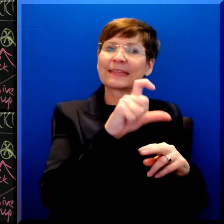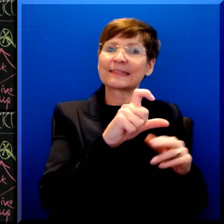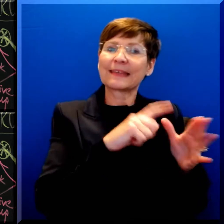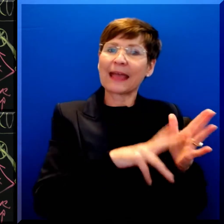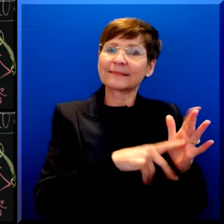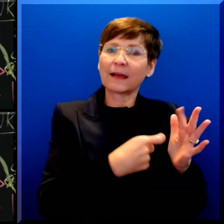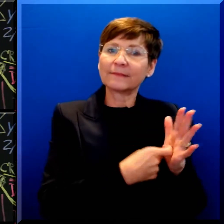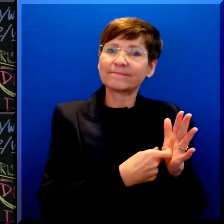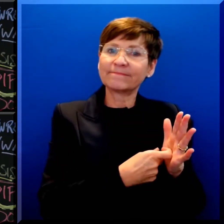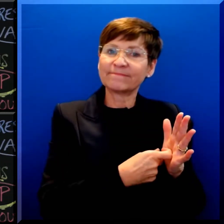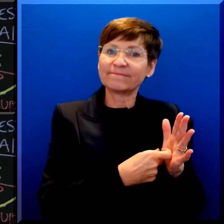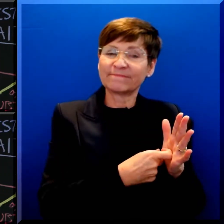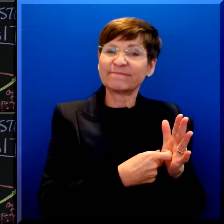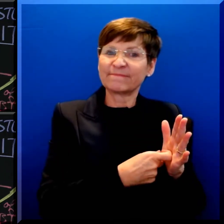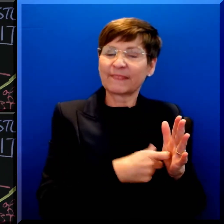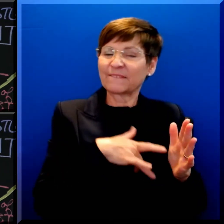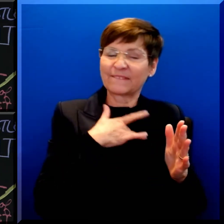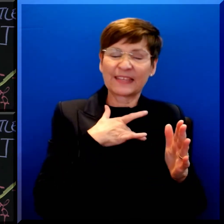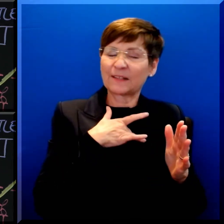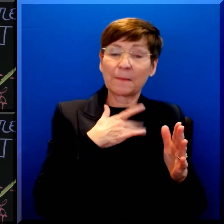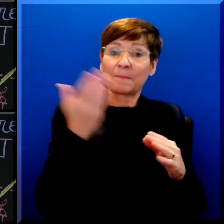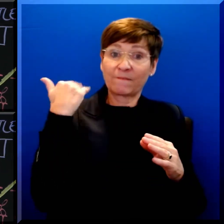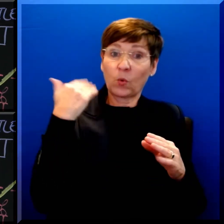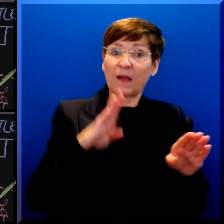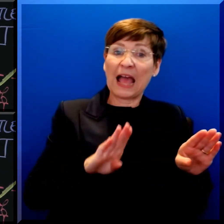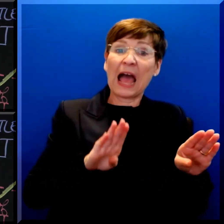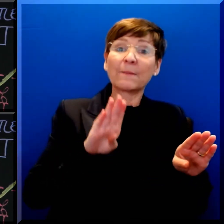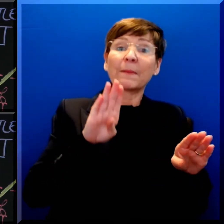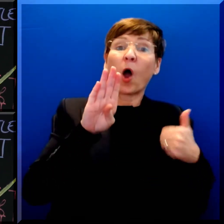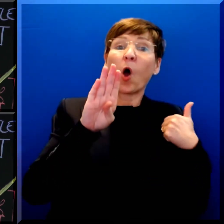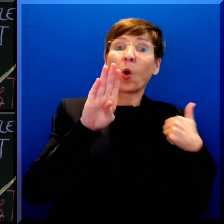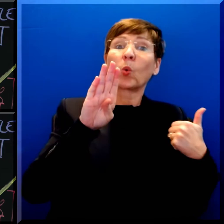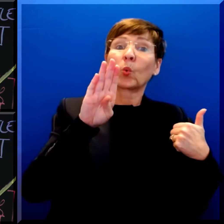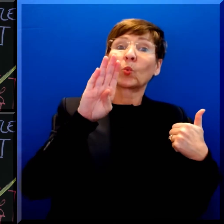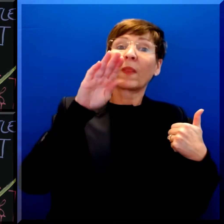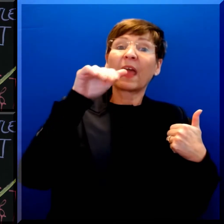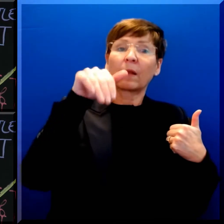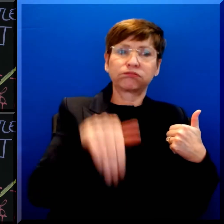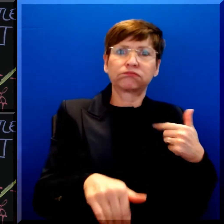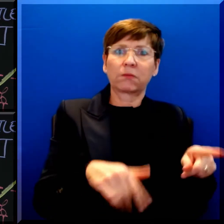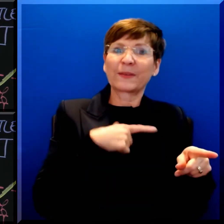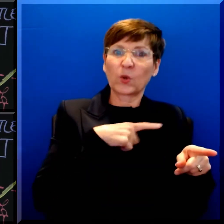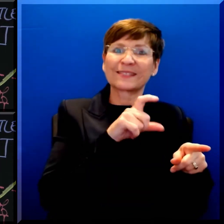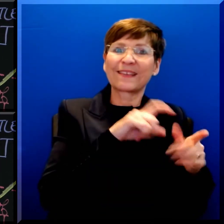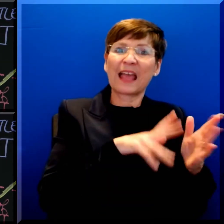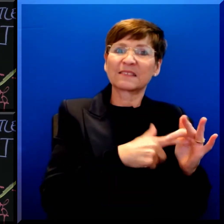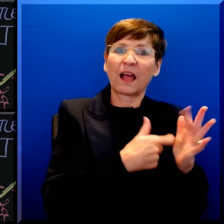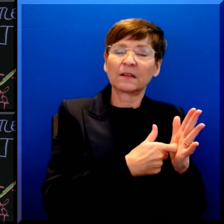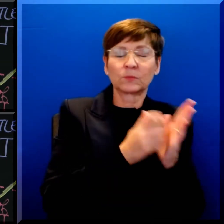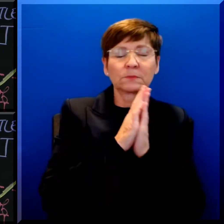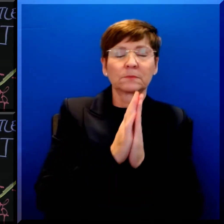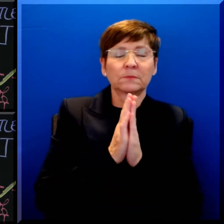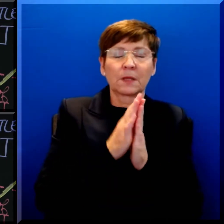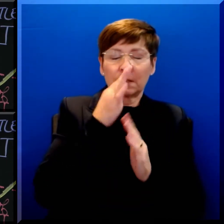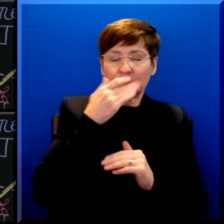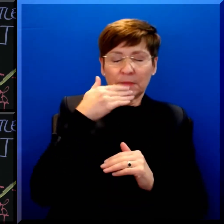lymphoma. Everything had been up and to the right, but we had this painful crisis of belief. And when we started praying, all our prayers